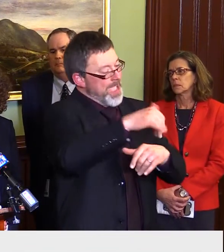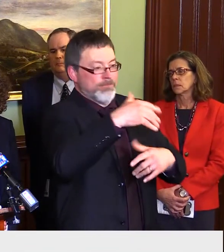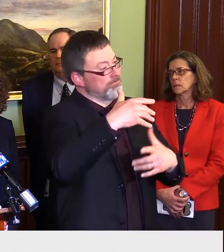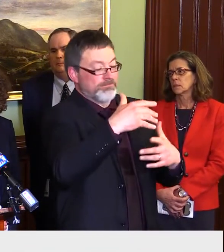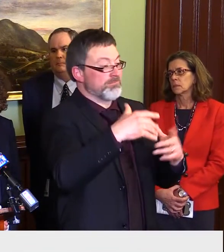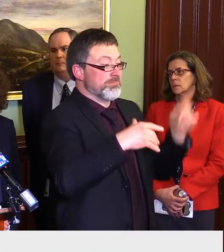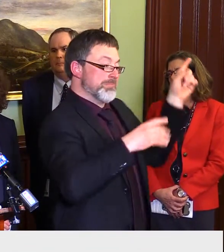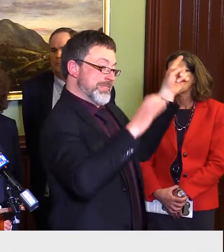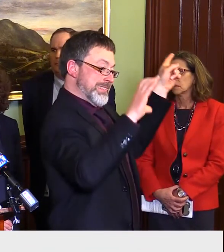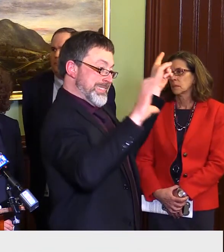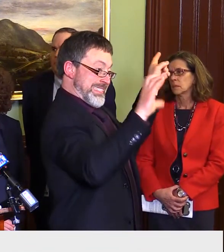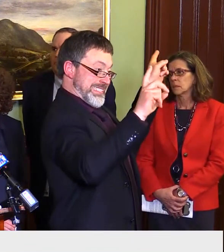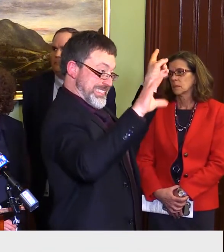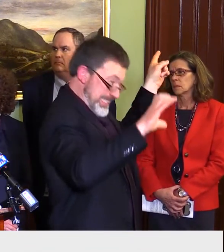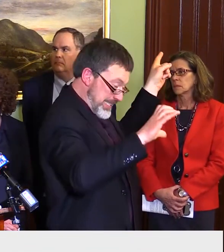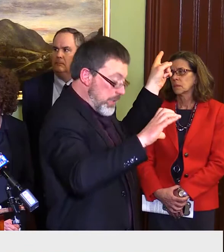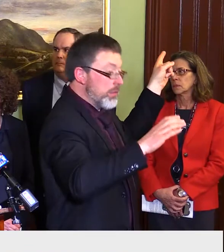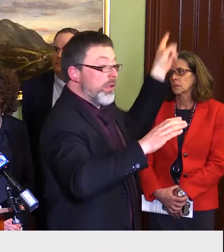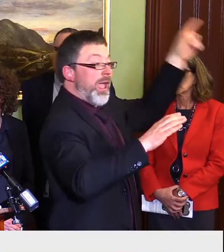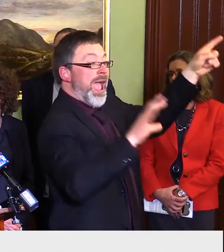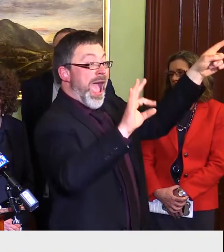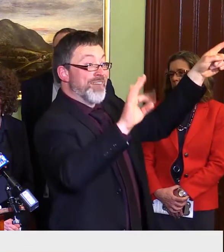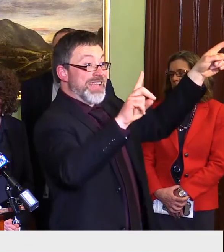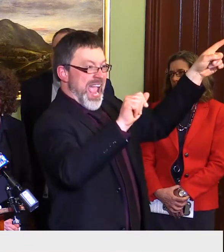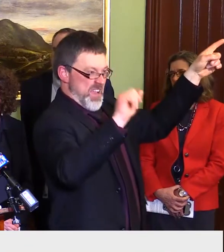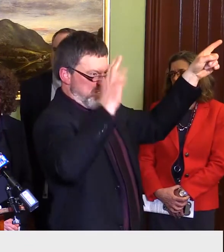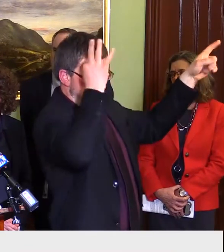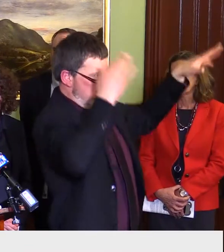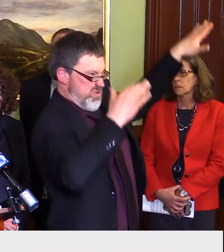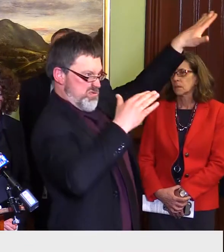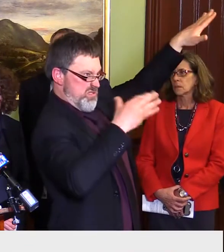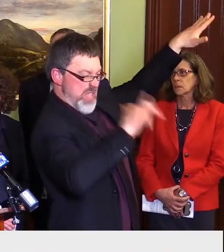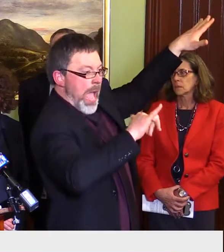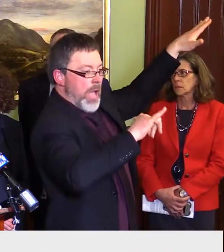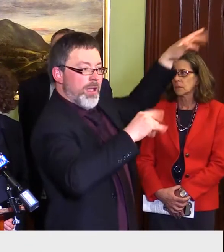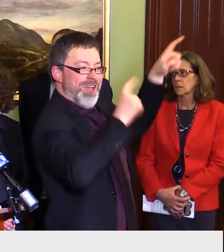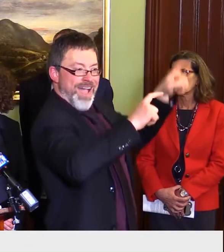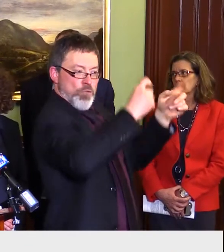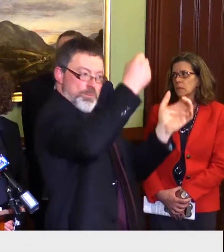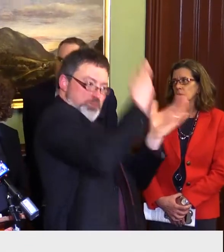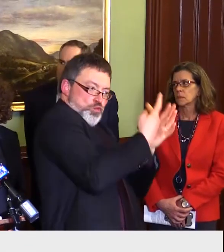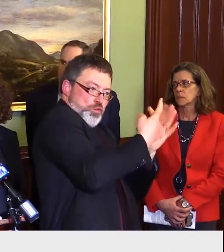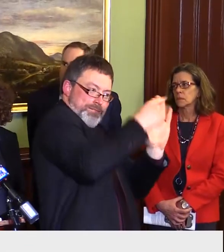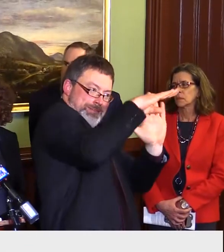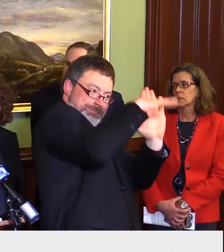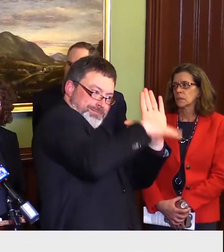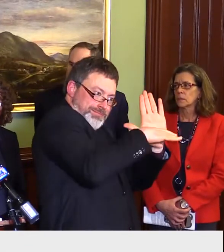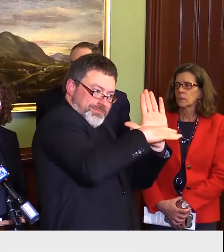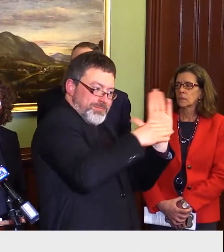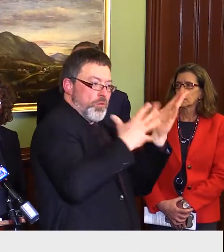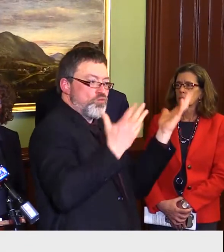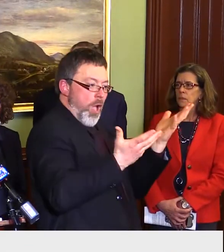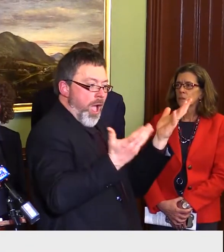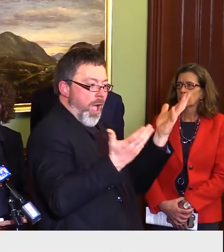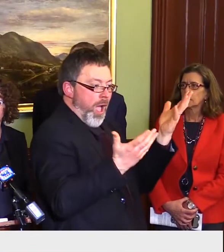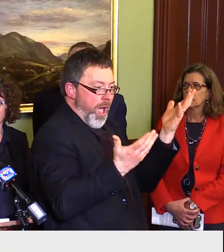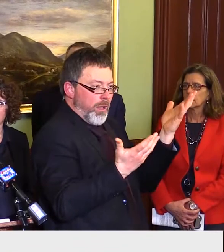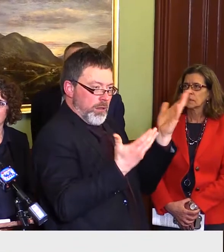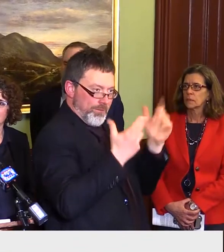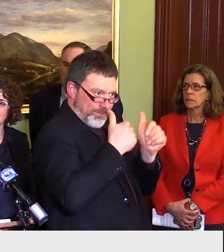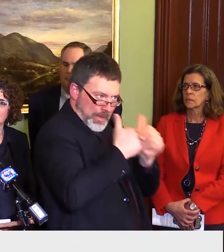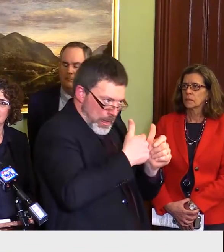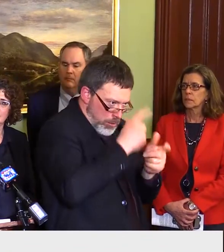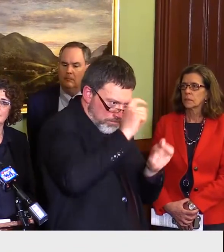them. Anything else you can offer with that? Dr. Brumstead offered earlier that the Mayo Clinic